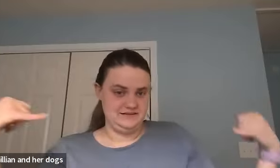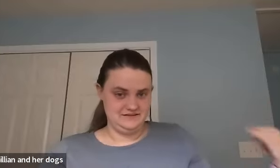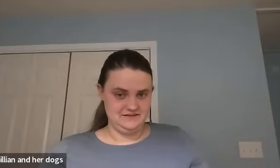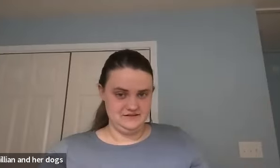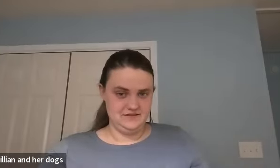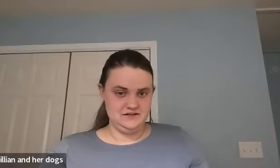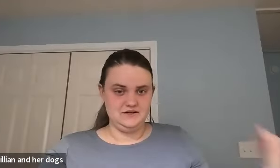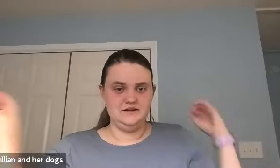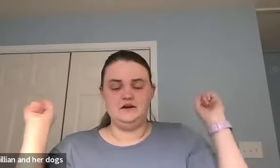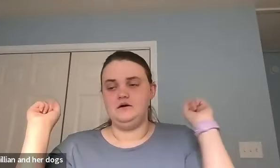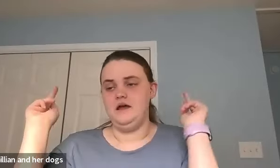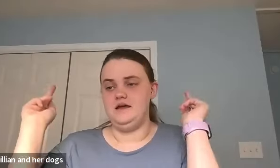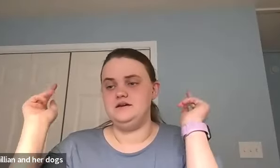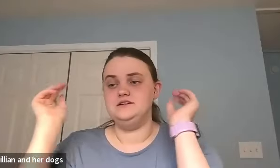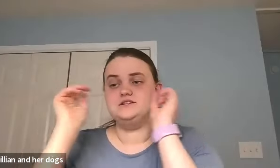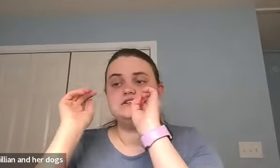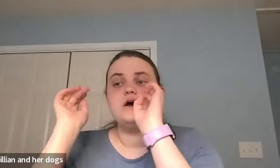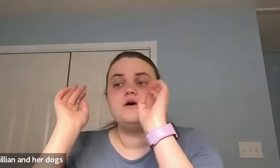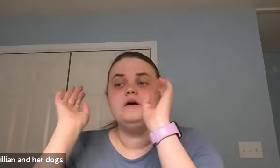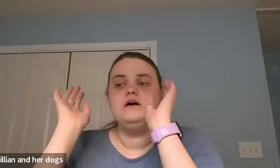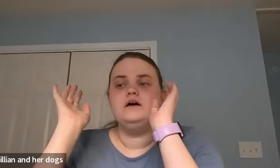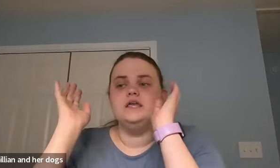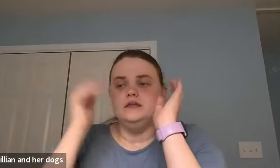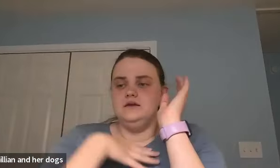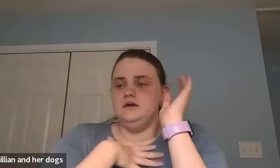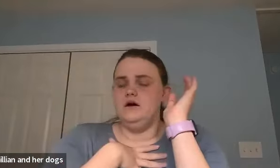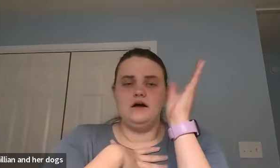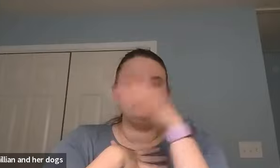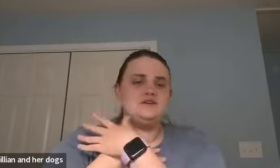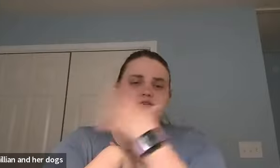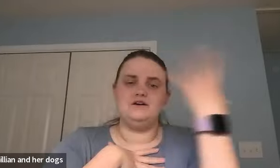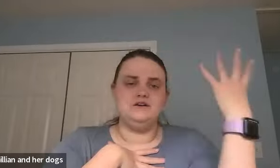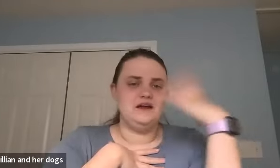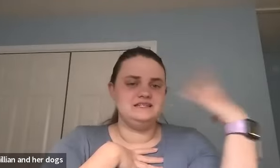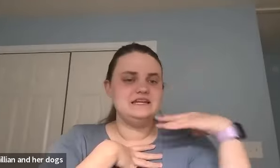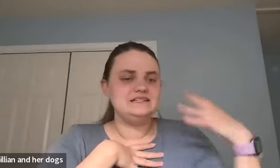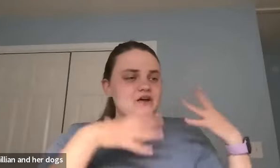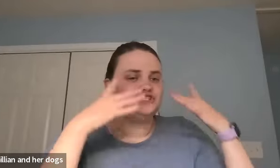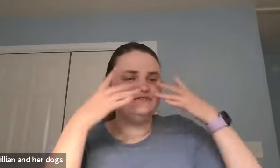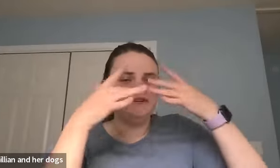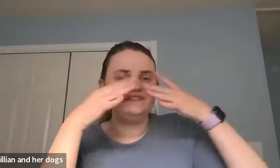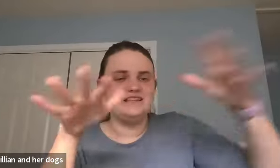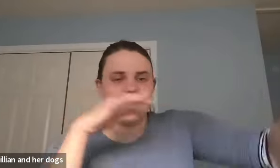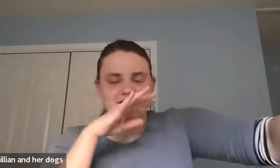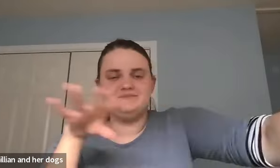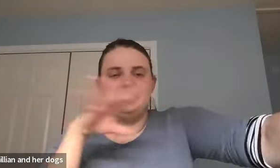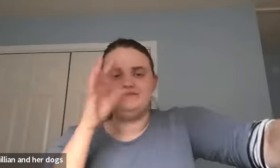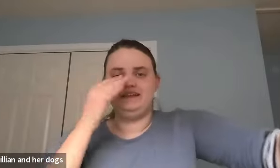Spaghetti. Okay. So, I'm so sorry, you guys. Sitting down just feels makes me have to get